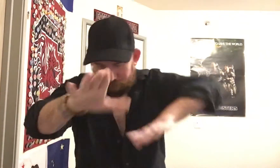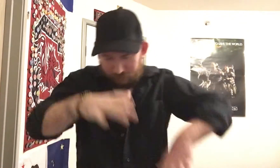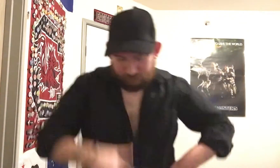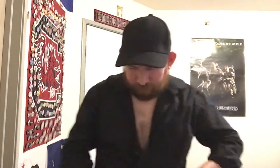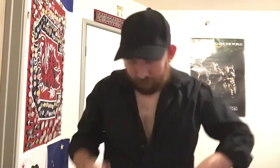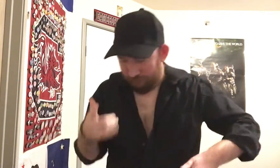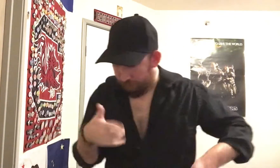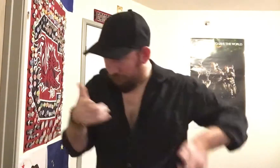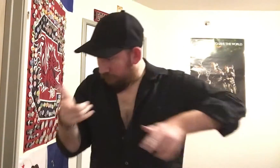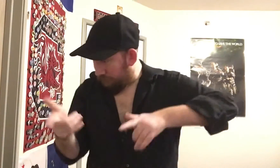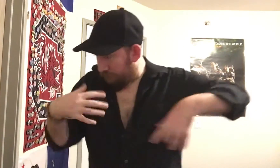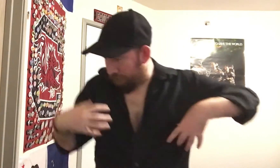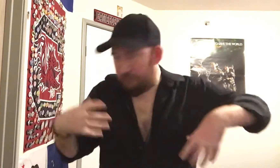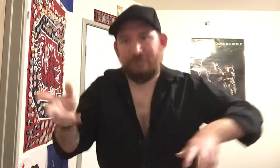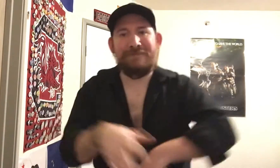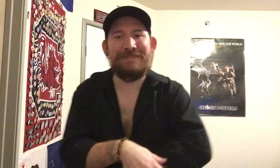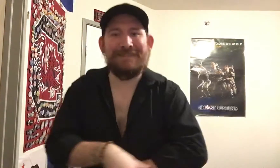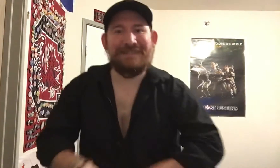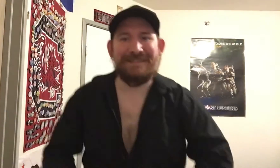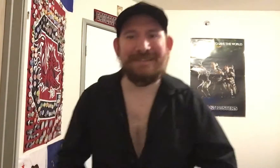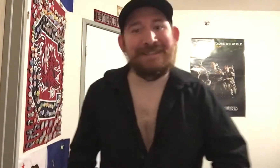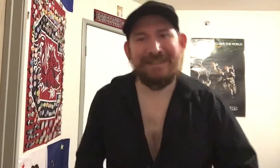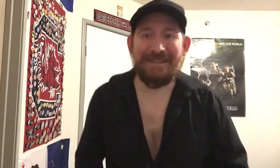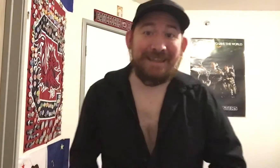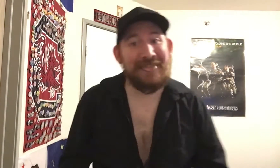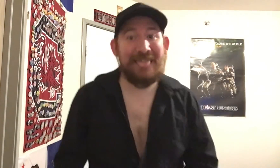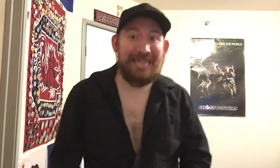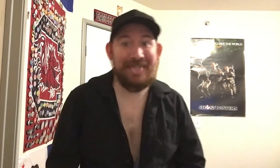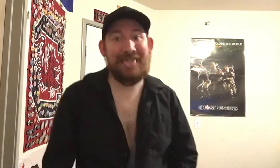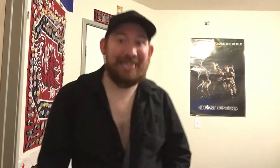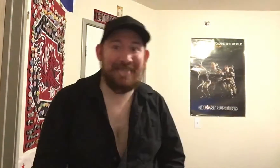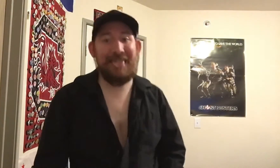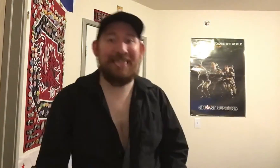signing them tingle biddies. I'm plotting on how I can take Cassie away from Diddy.